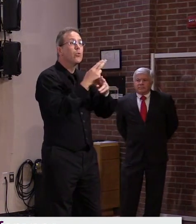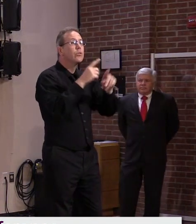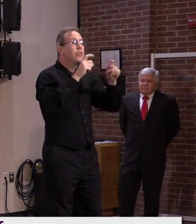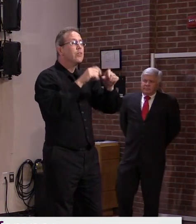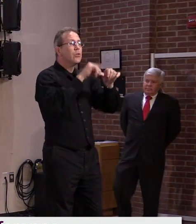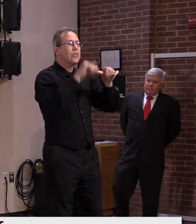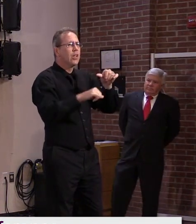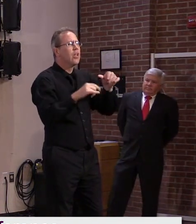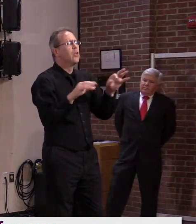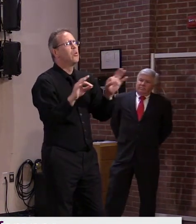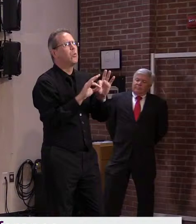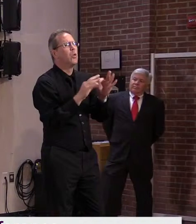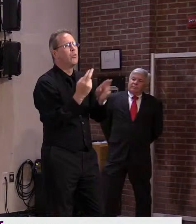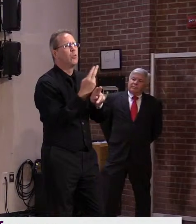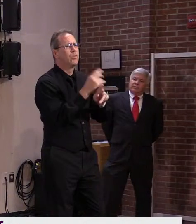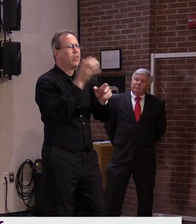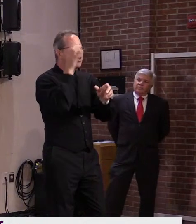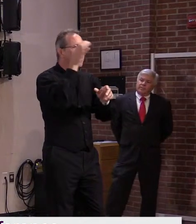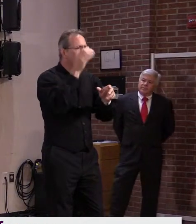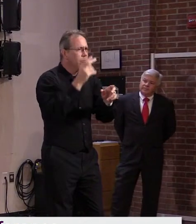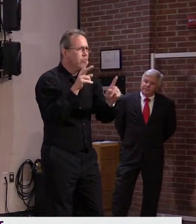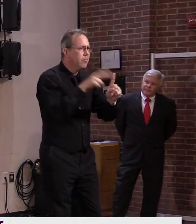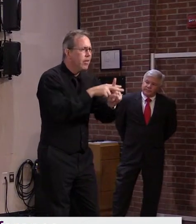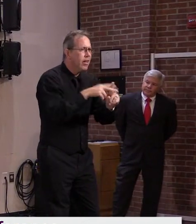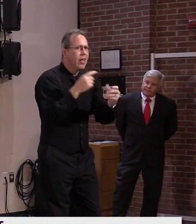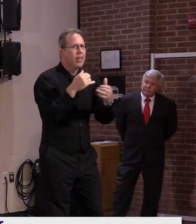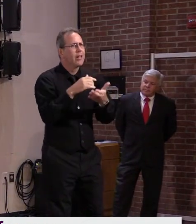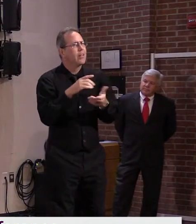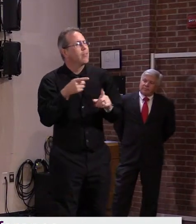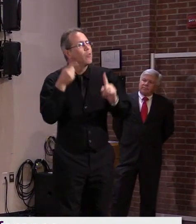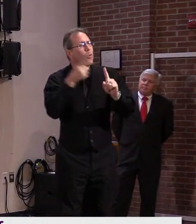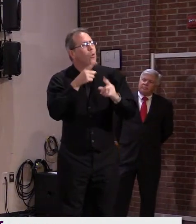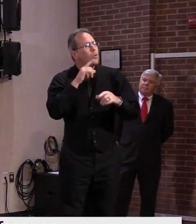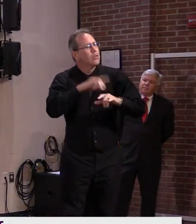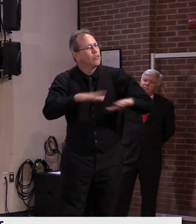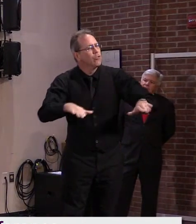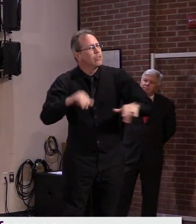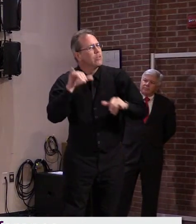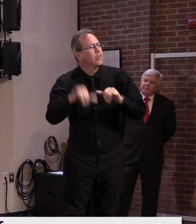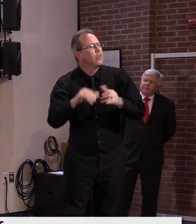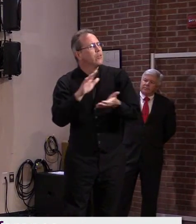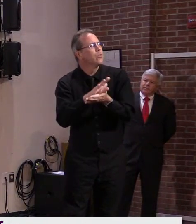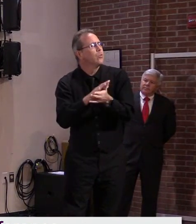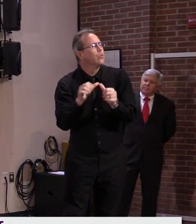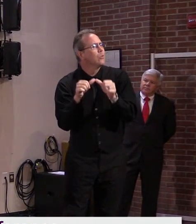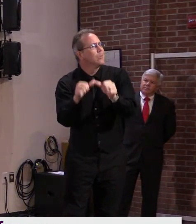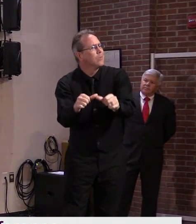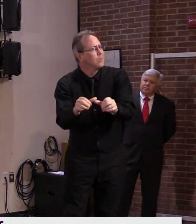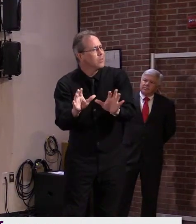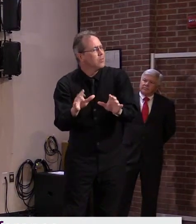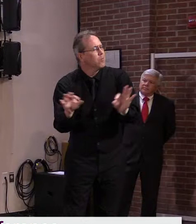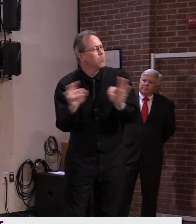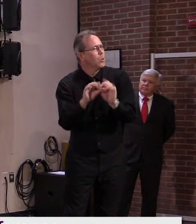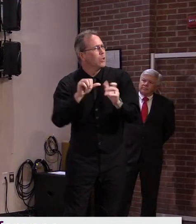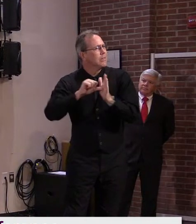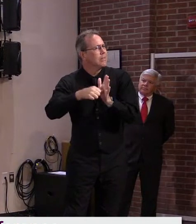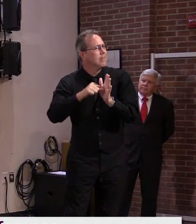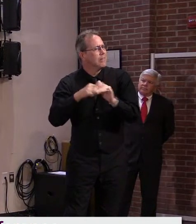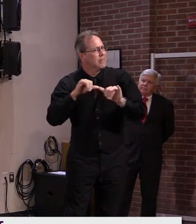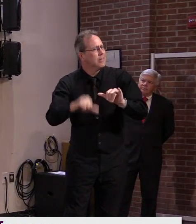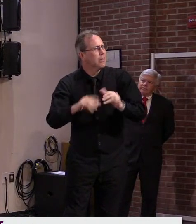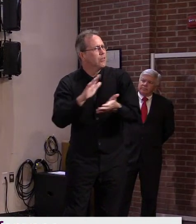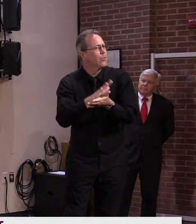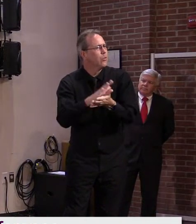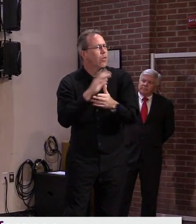school. So we're going to have to figure out how to balance these things at the local level. And it's, I wish the case counts would come down. That certainly would take some of the pressure